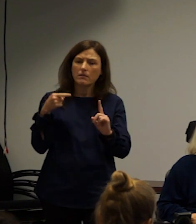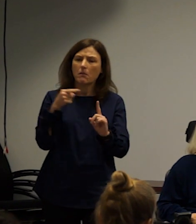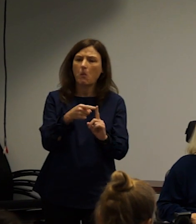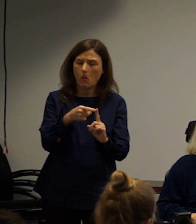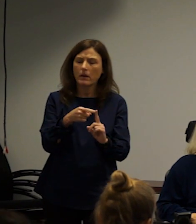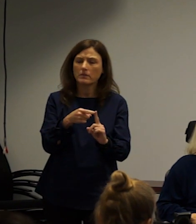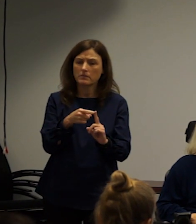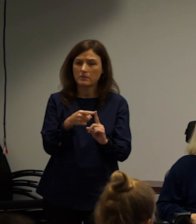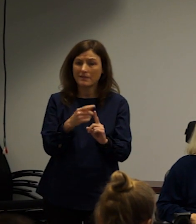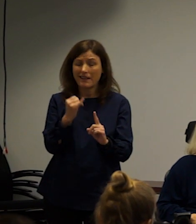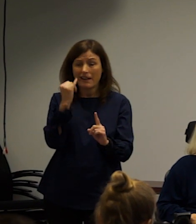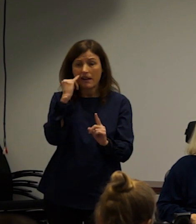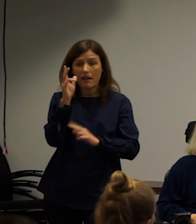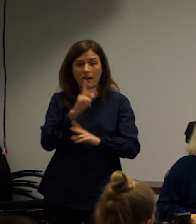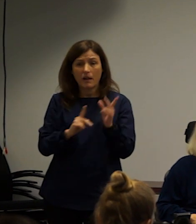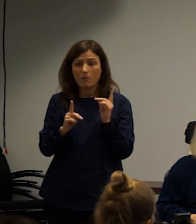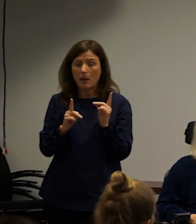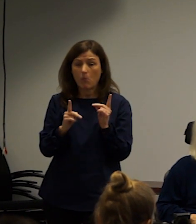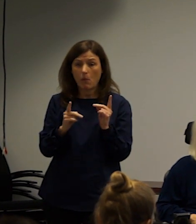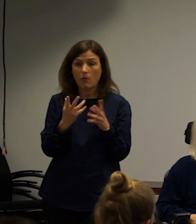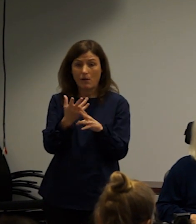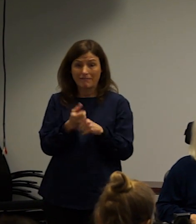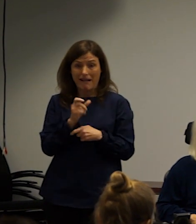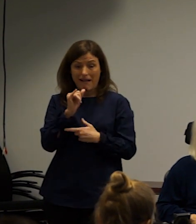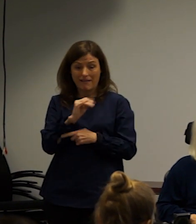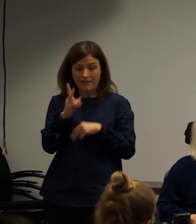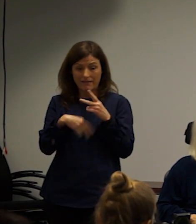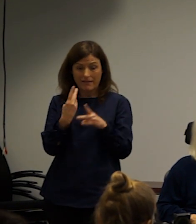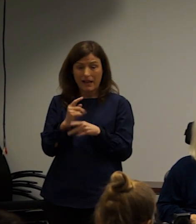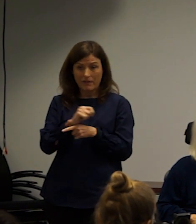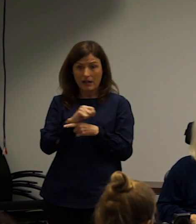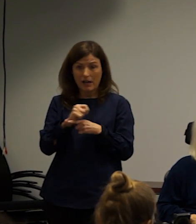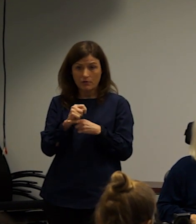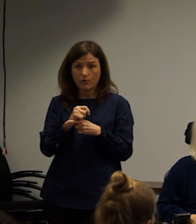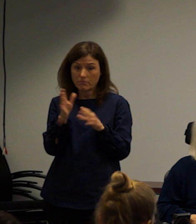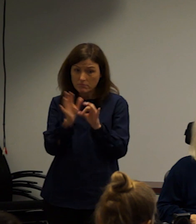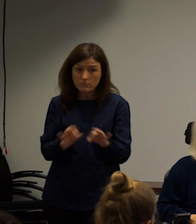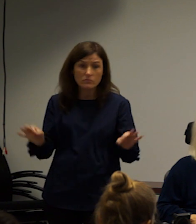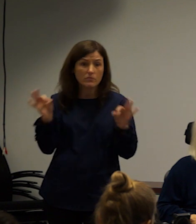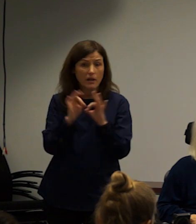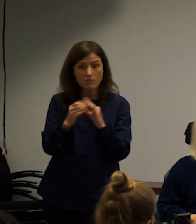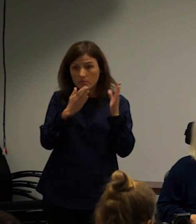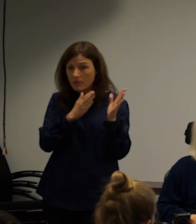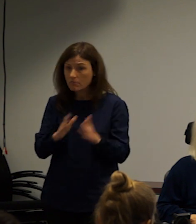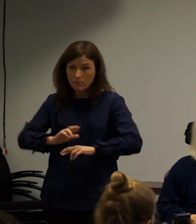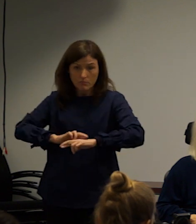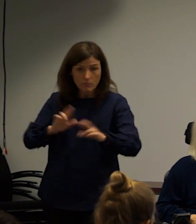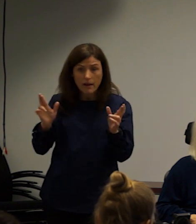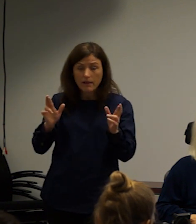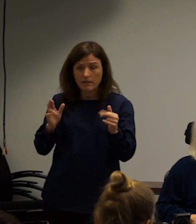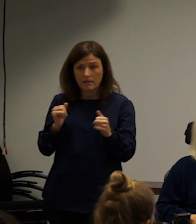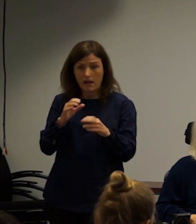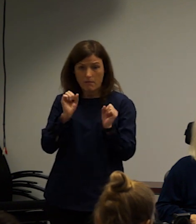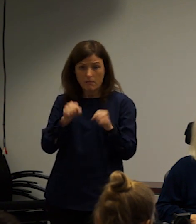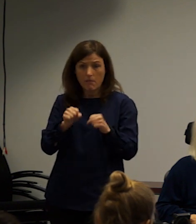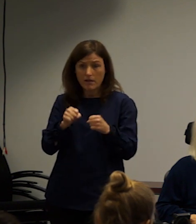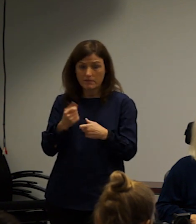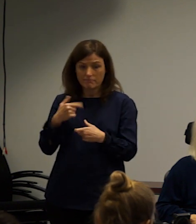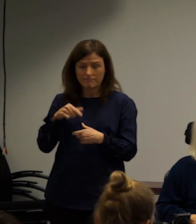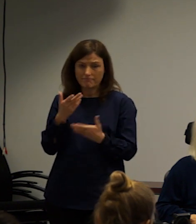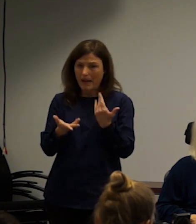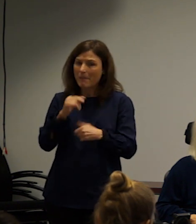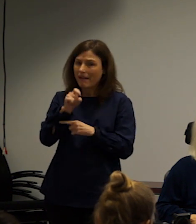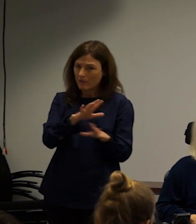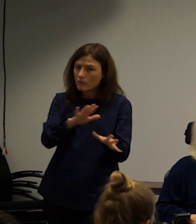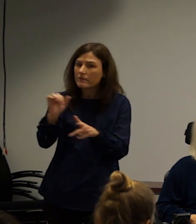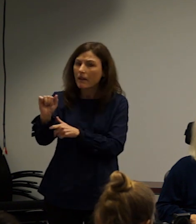this. If those individuals had received this type of training about the importance of being prepared and the possibility that they might